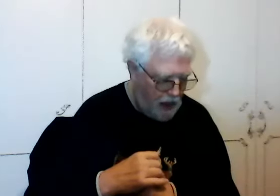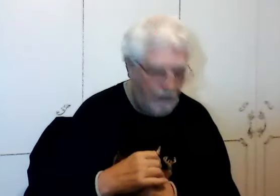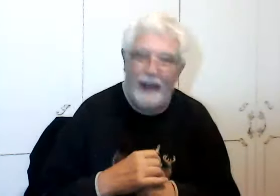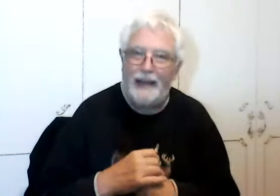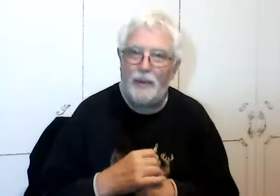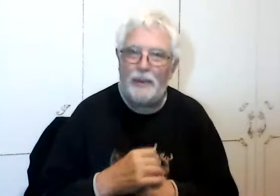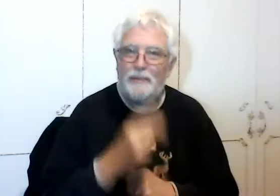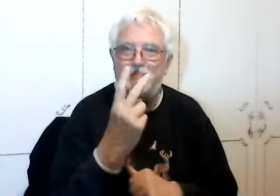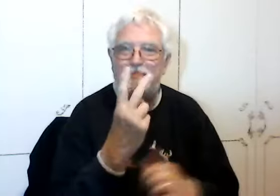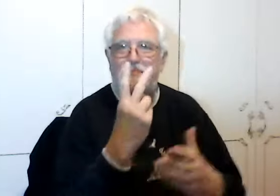Bilingual.